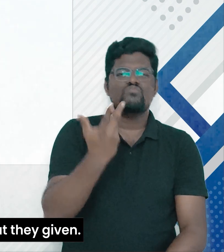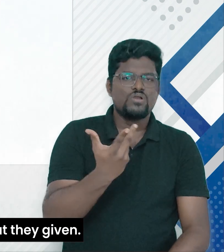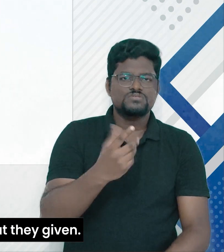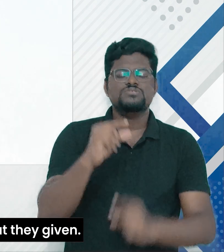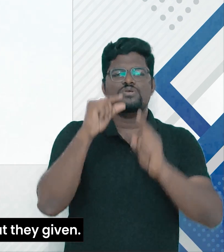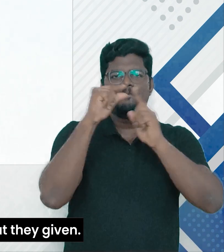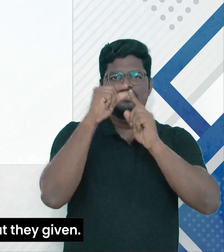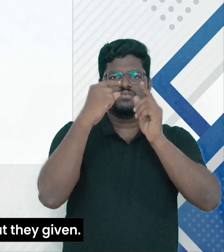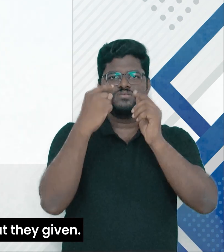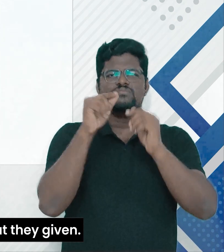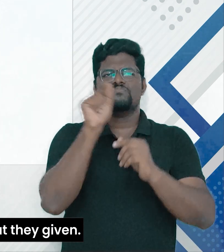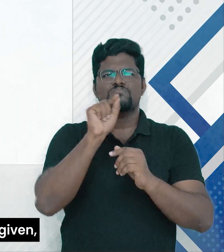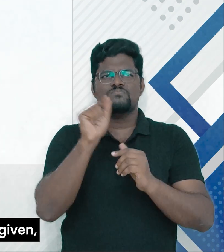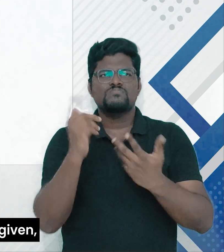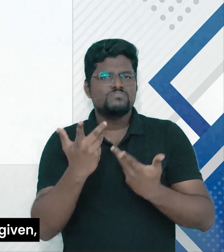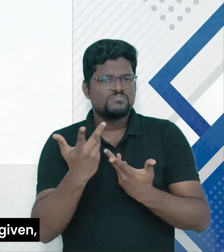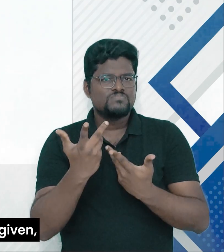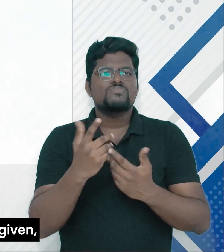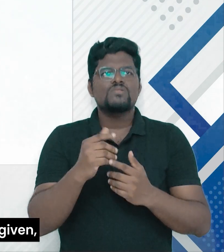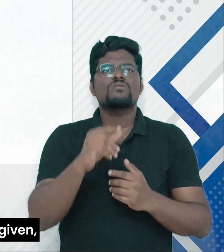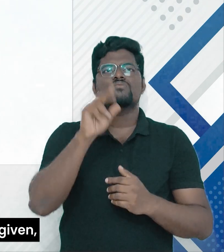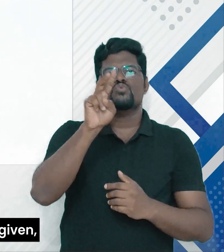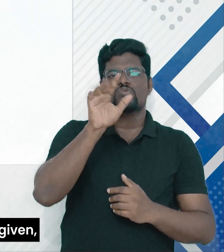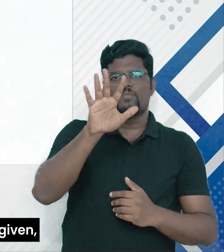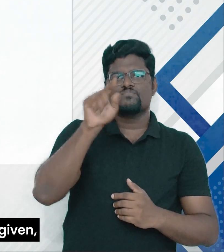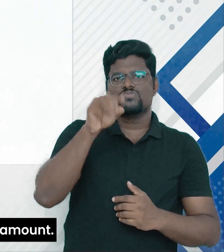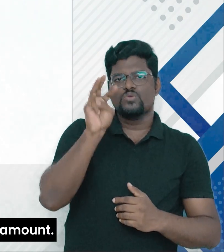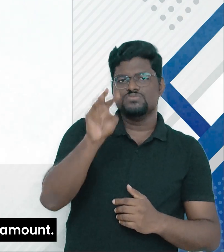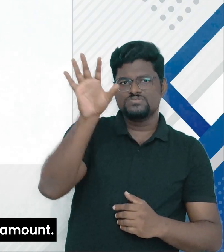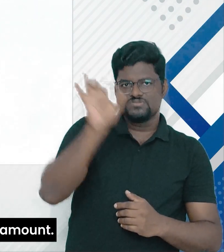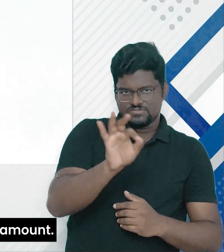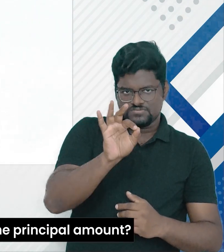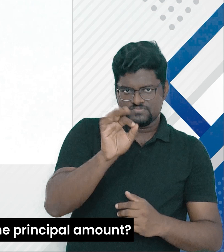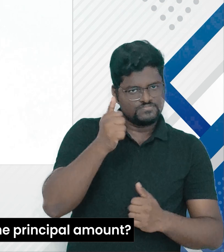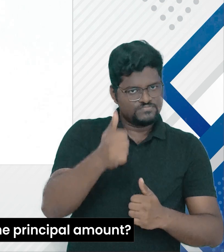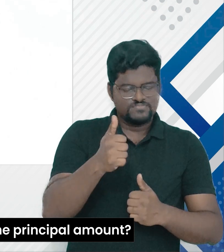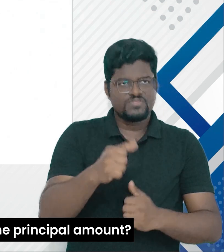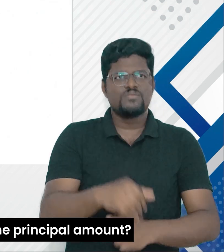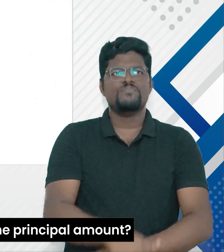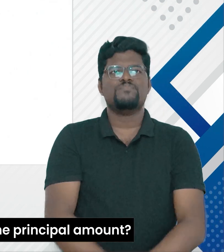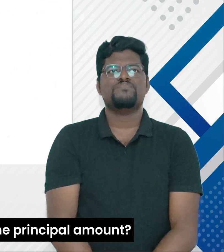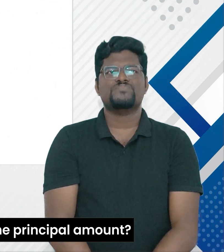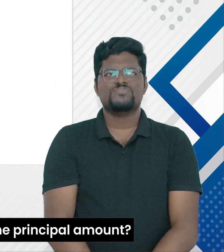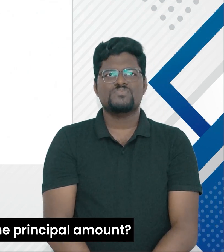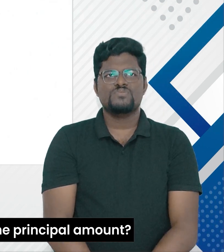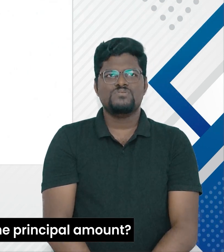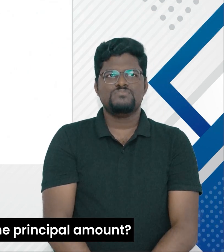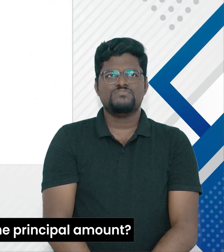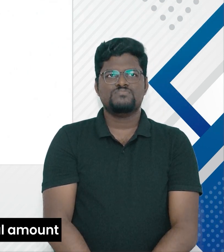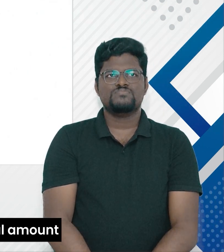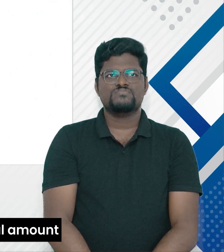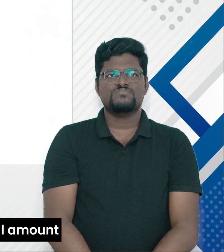First we should write what they given. First what they given? First they given principal amount. Principal amount how much? Principal